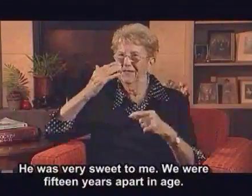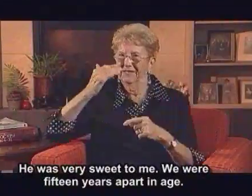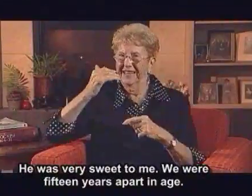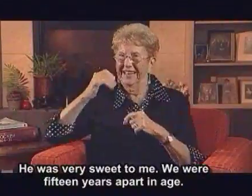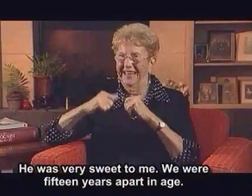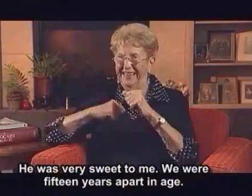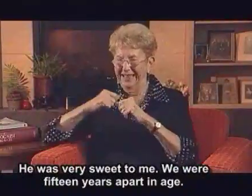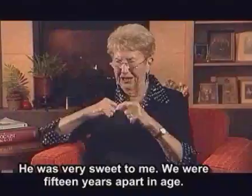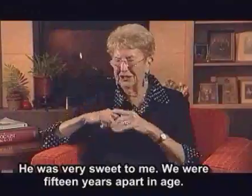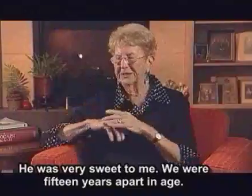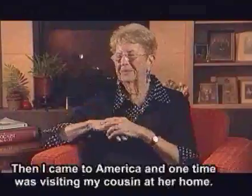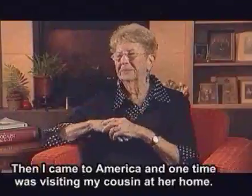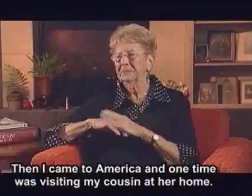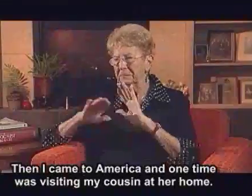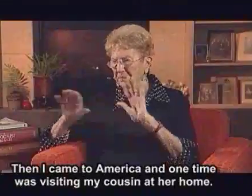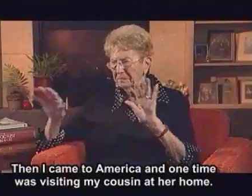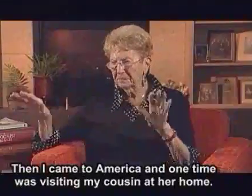in age.